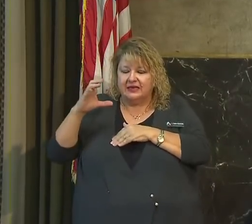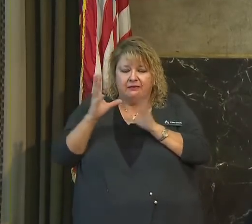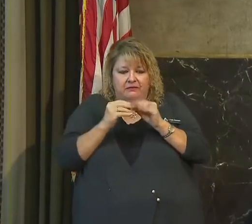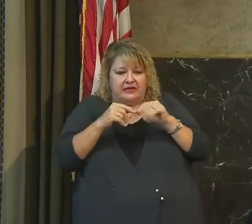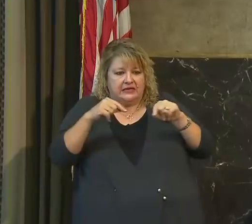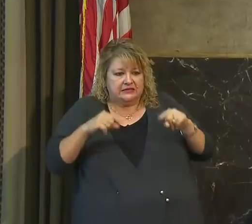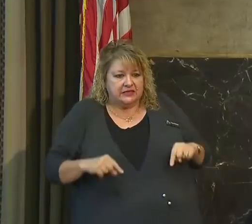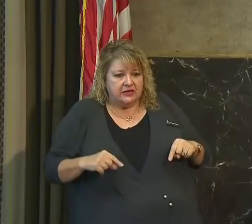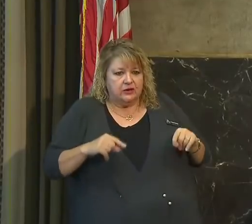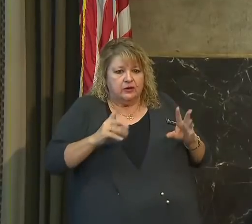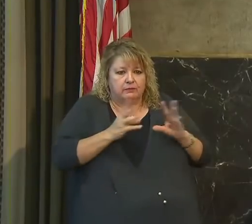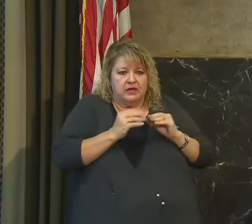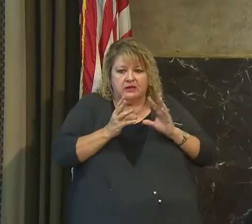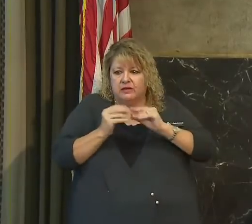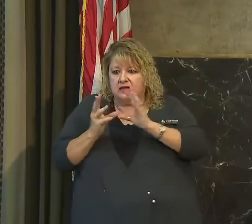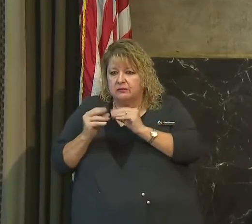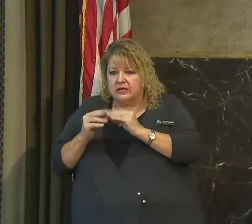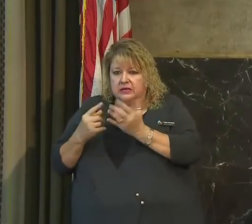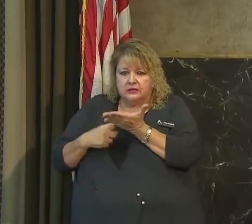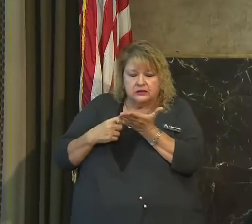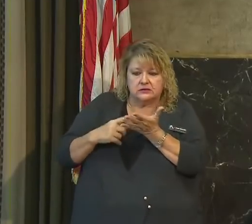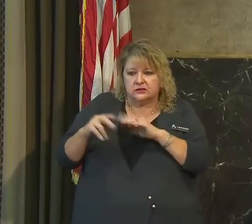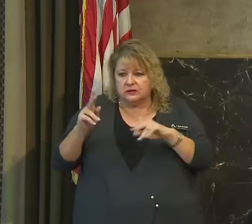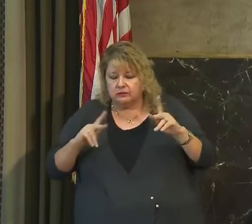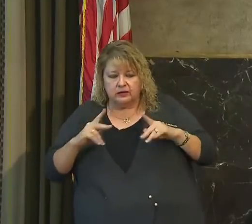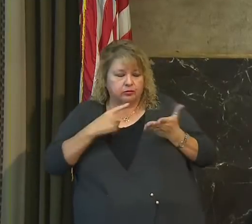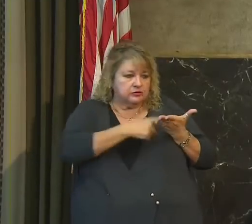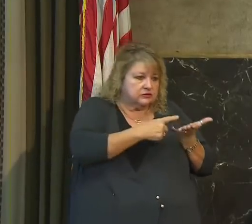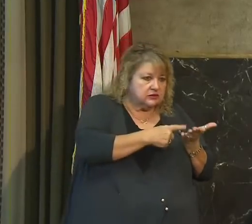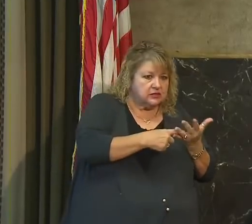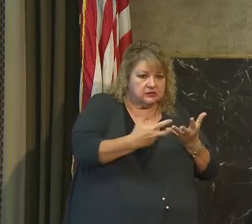here. It's everything that we can get our hands on.